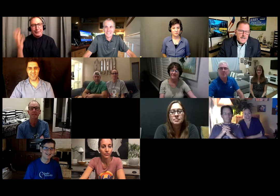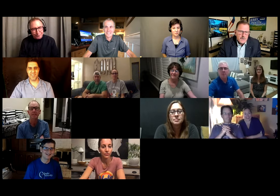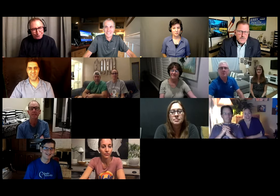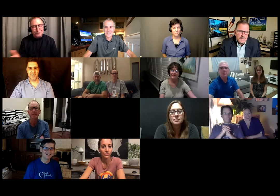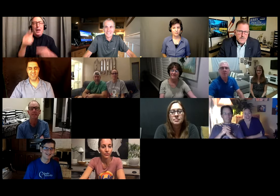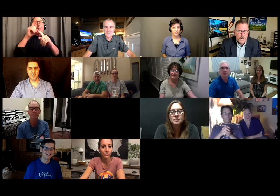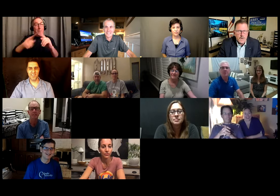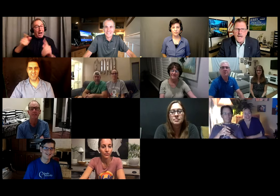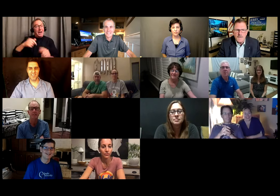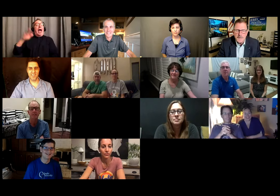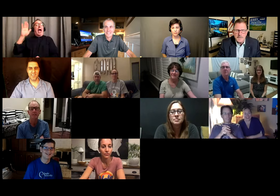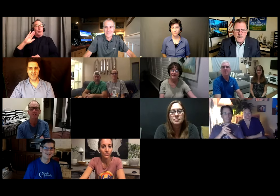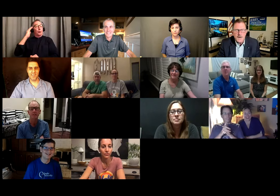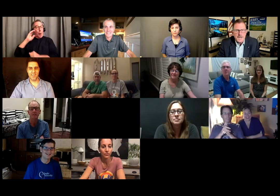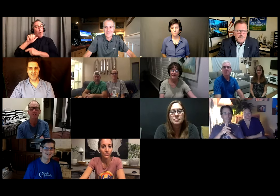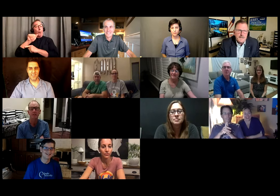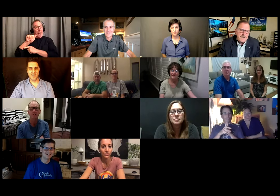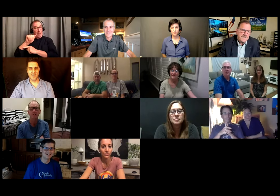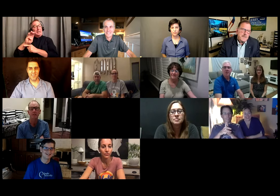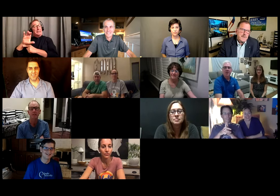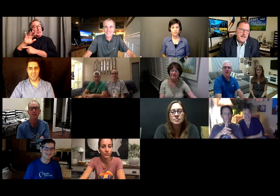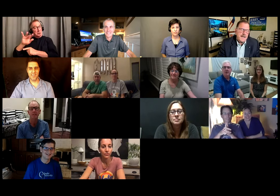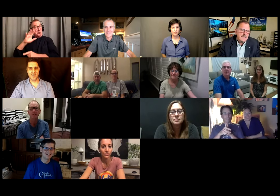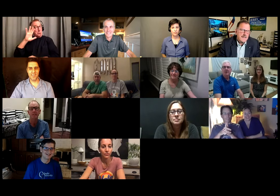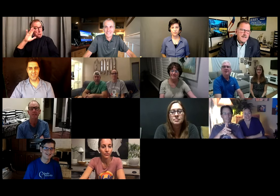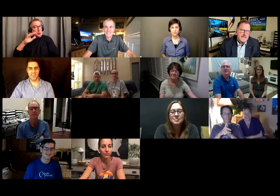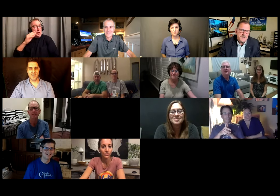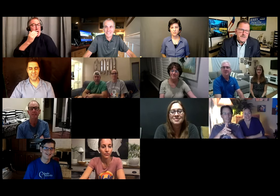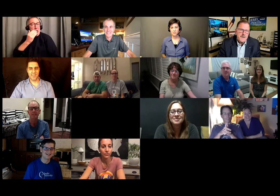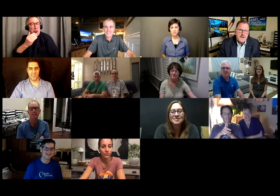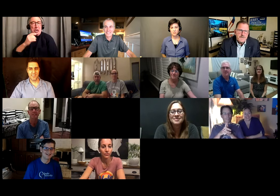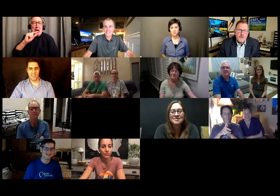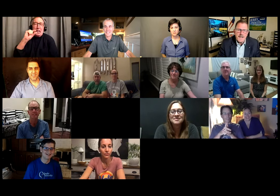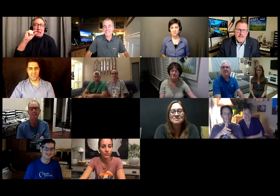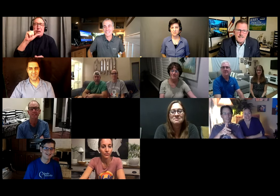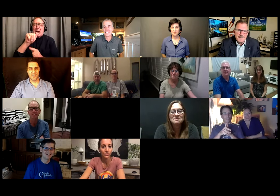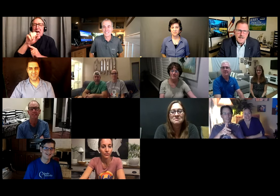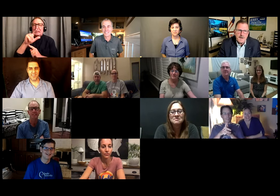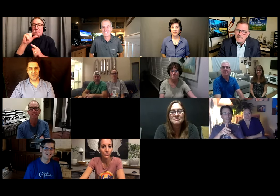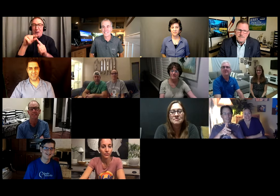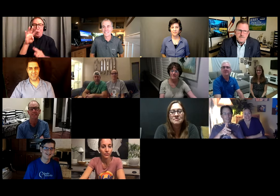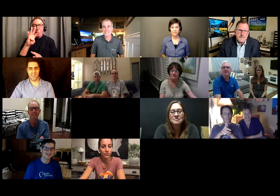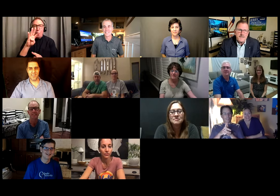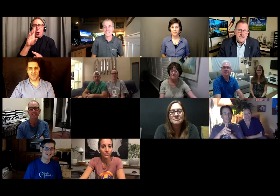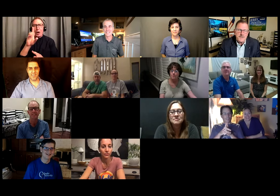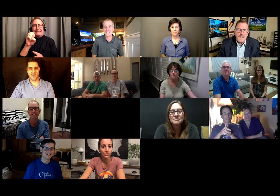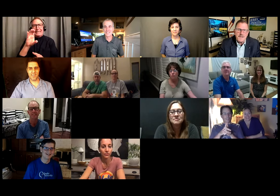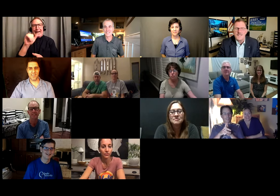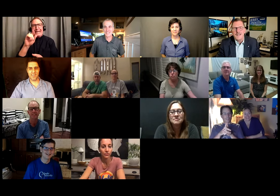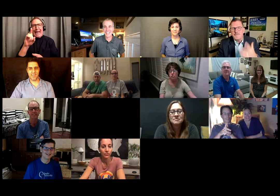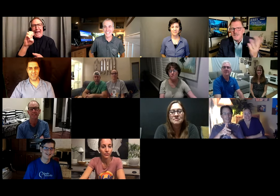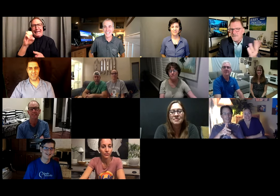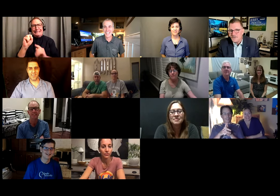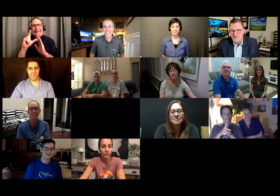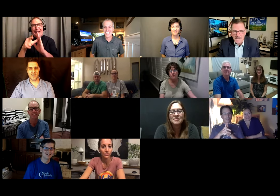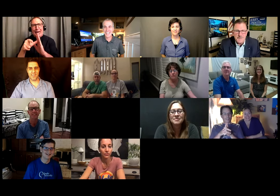And I used to know the alphabet pretty good, a little bit of ASL, and it's just 4 decades later, it's just not, it's kind of